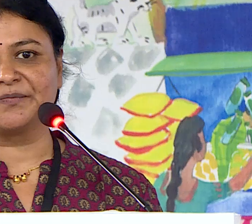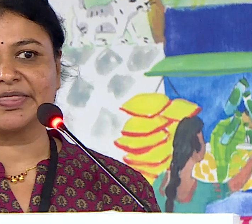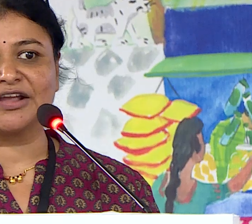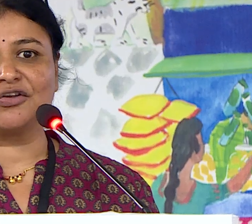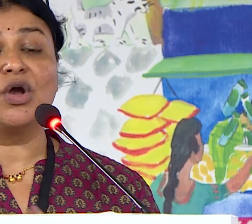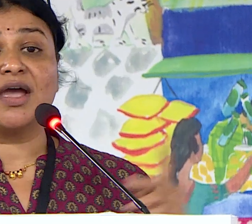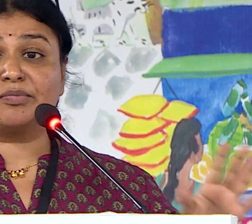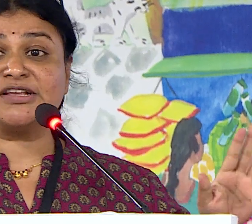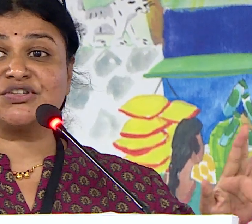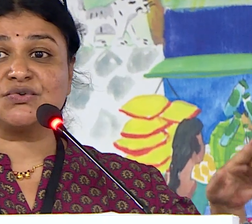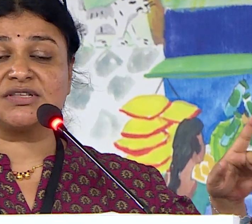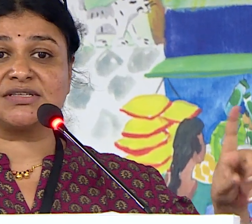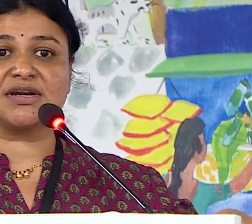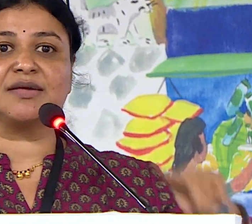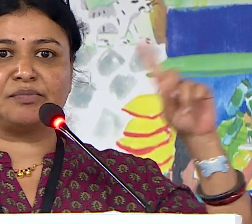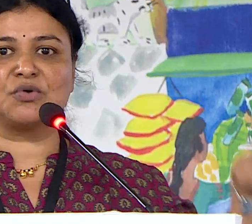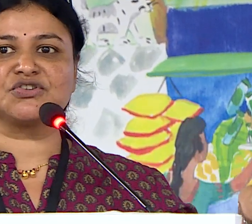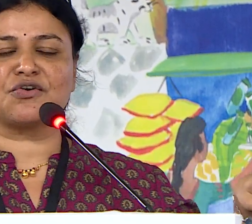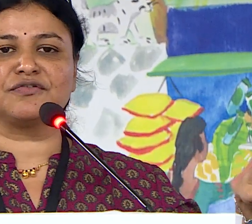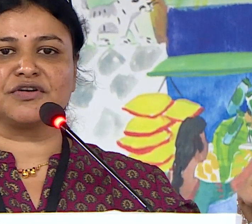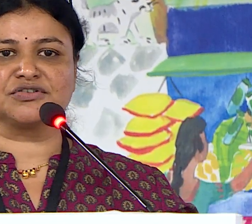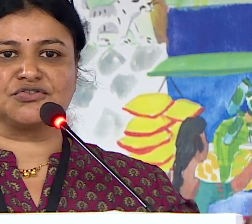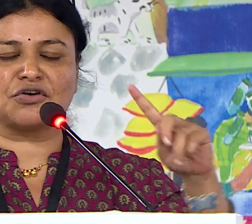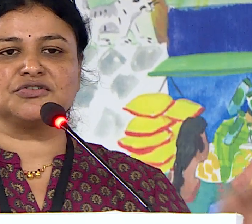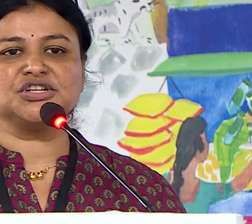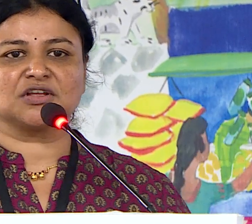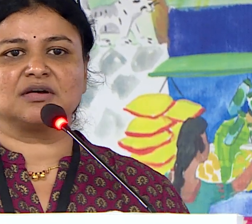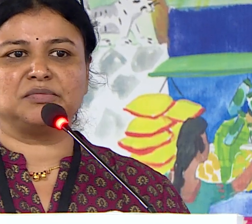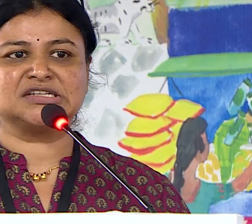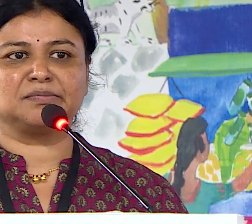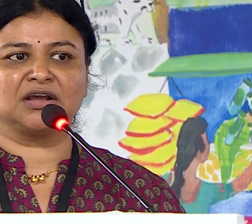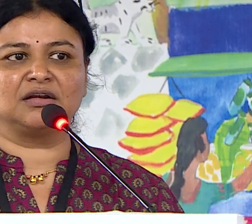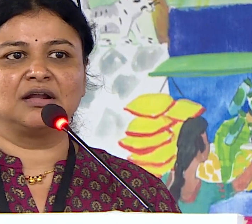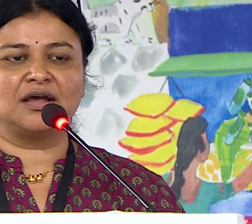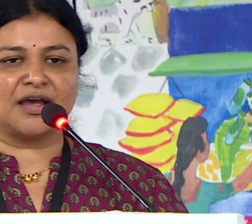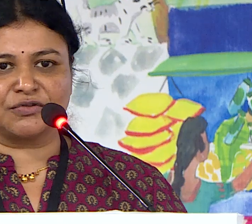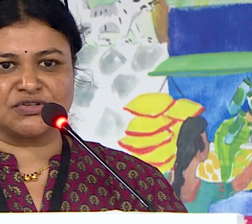tomorrow. Thank you. And please use this time post-conference to talk to each other, meet and